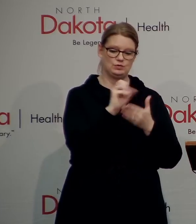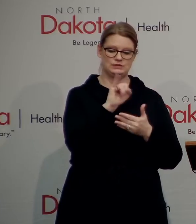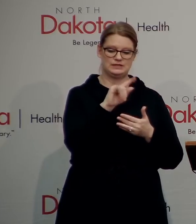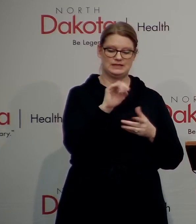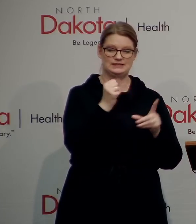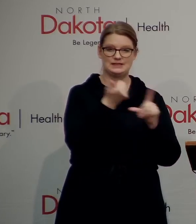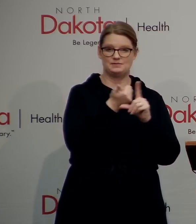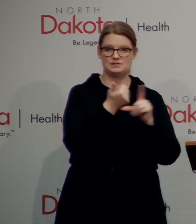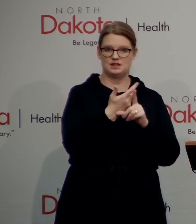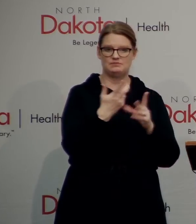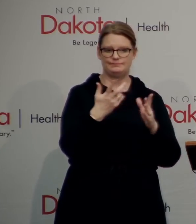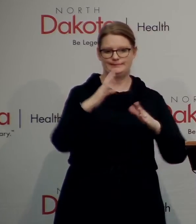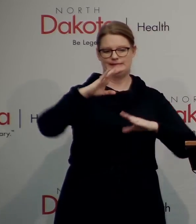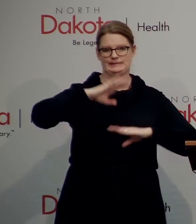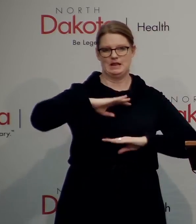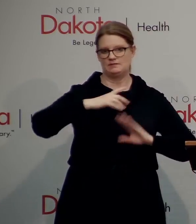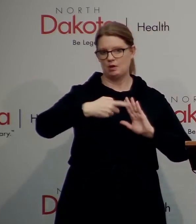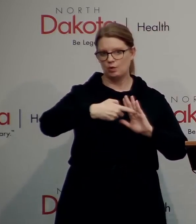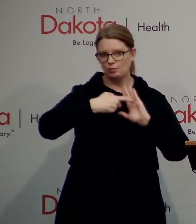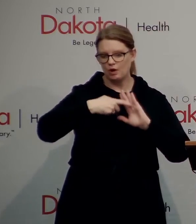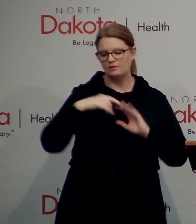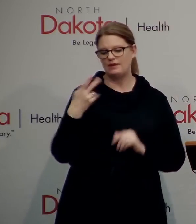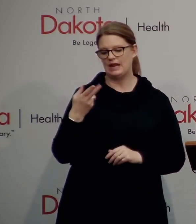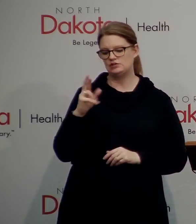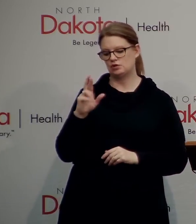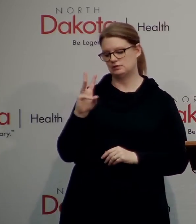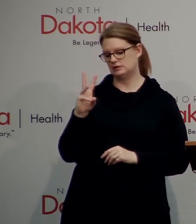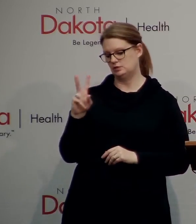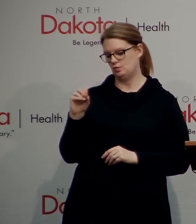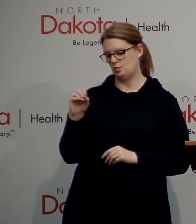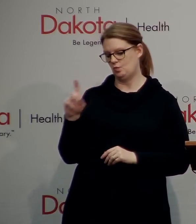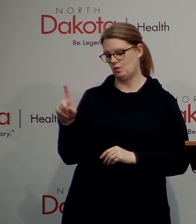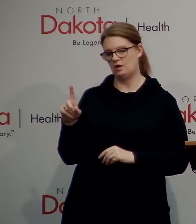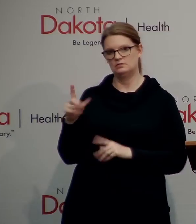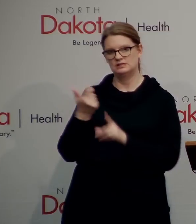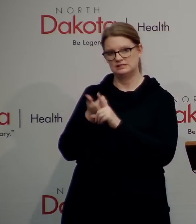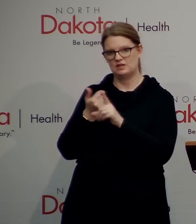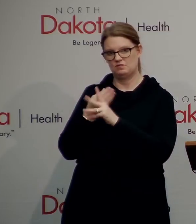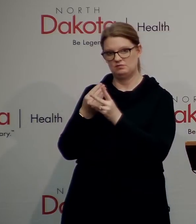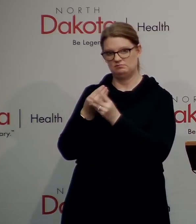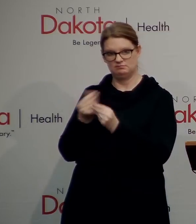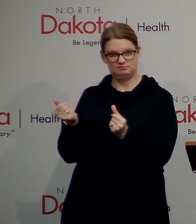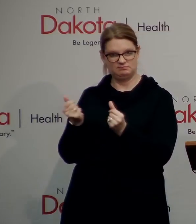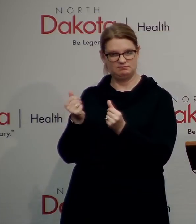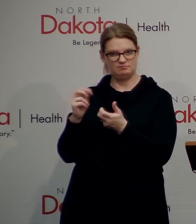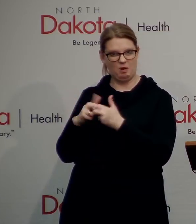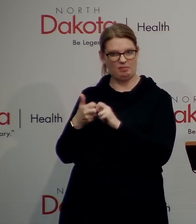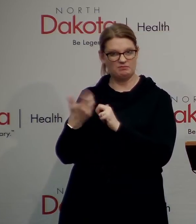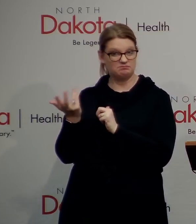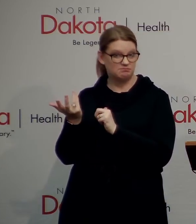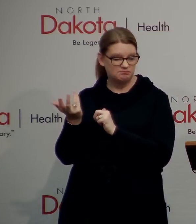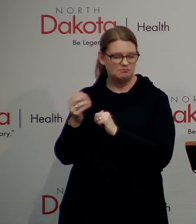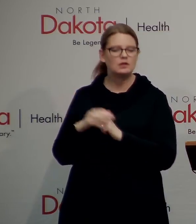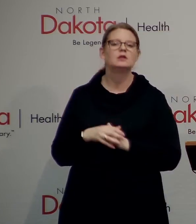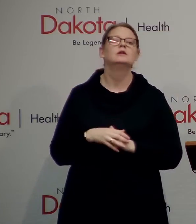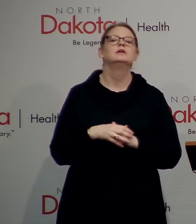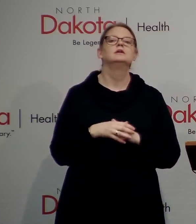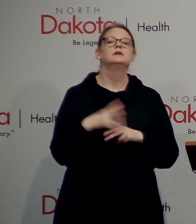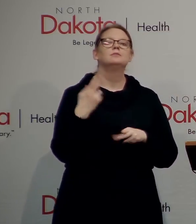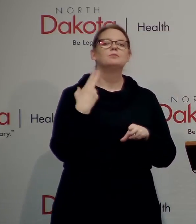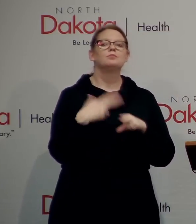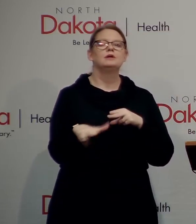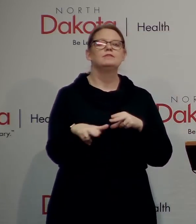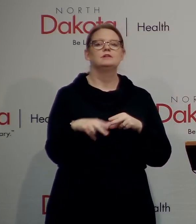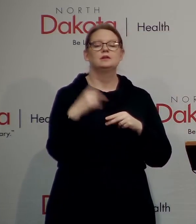would qualify, and if HR 6201 would remedy that problem. So to explain as briefly as